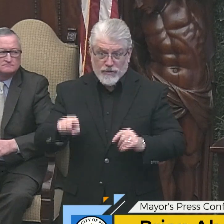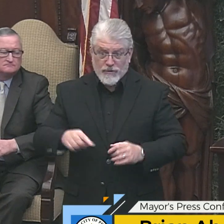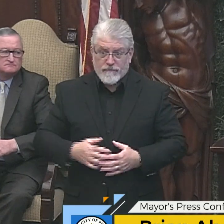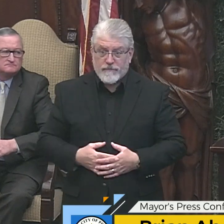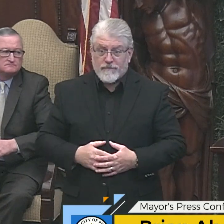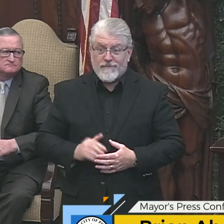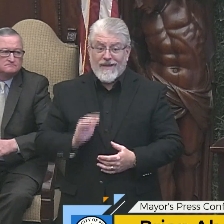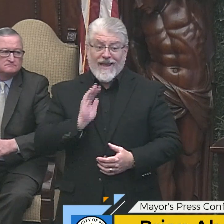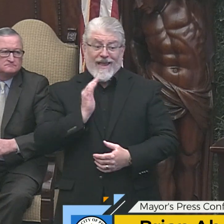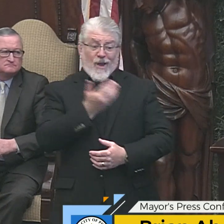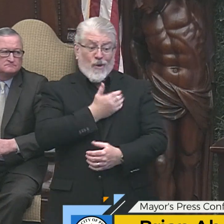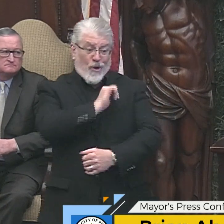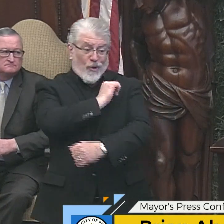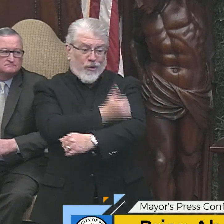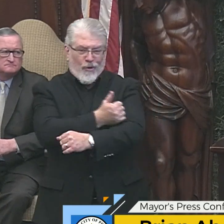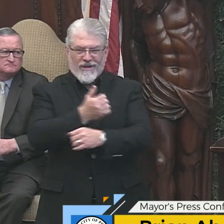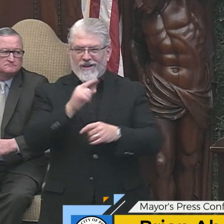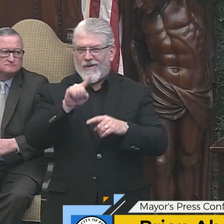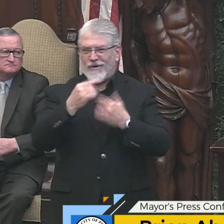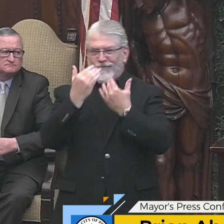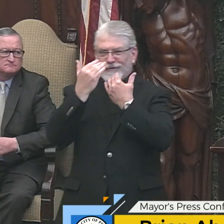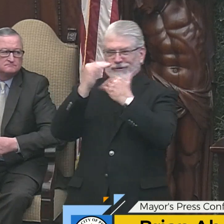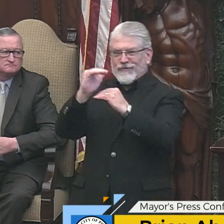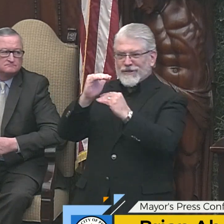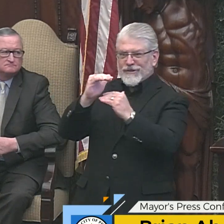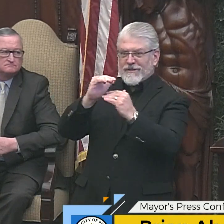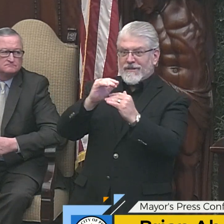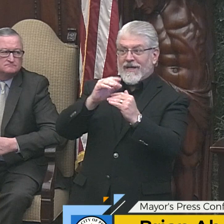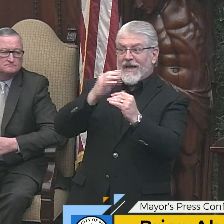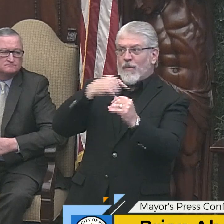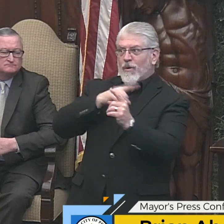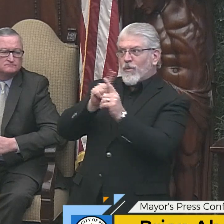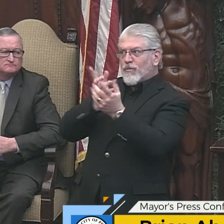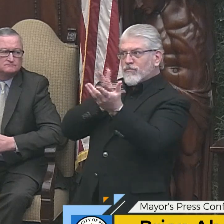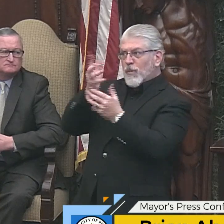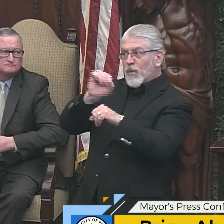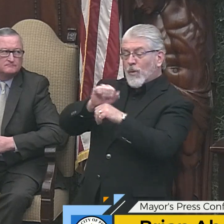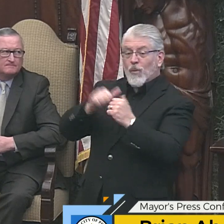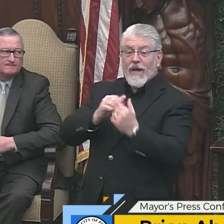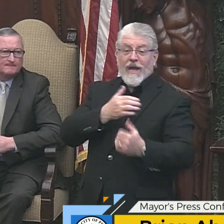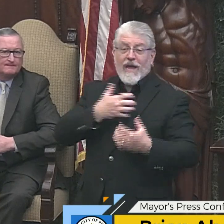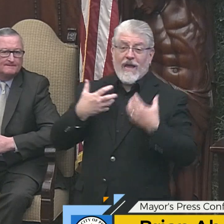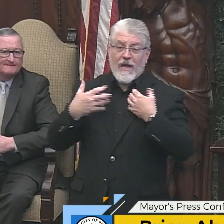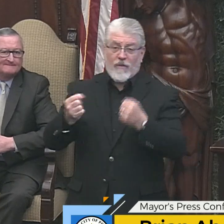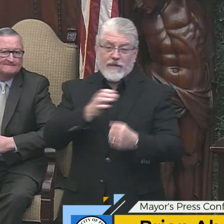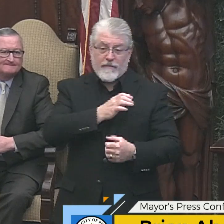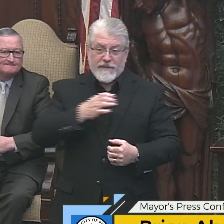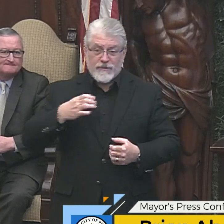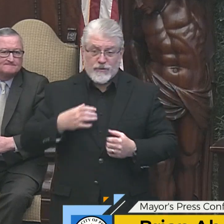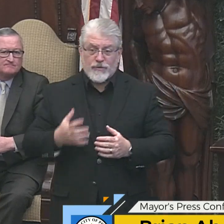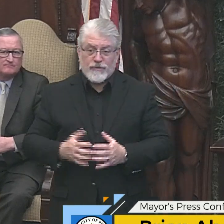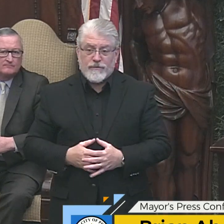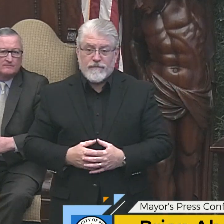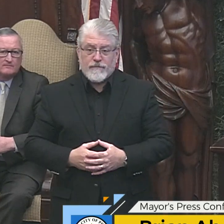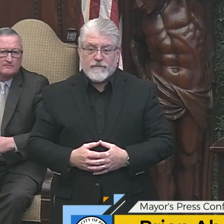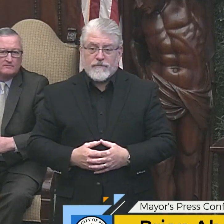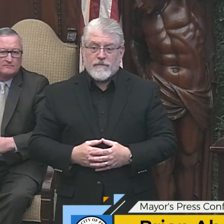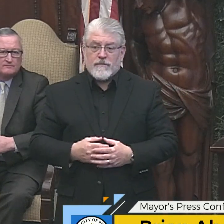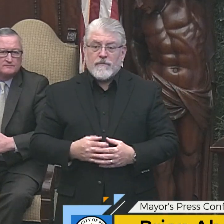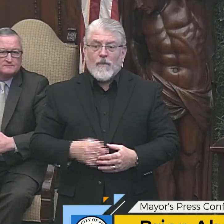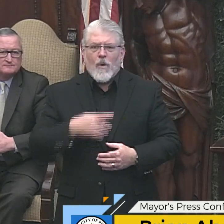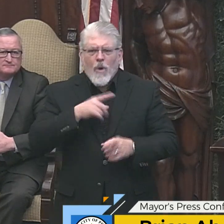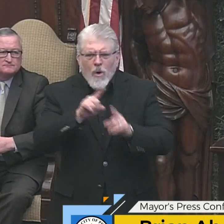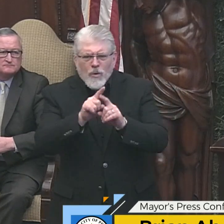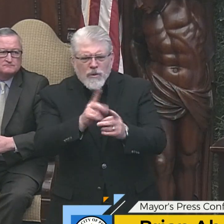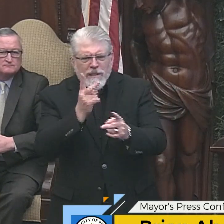released by the Health Commissioner, and that order has been distributed to all of you and is being posted online. We believe that order will answer